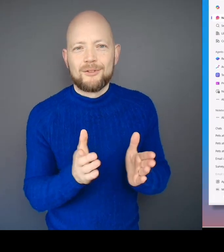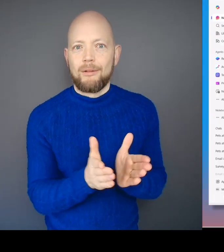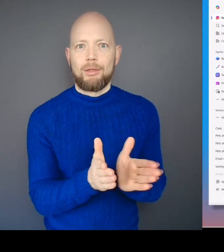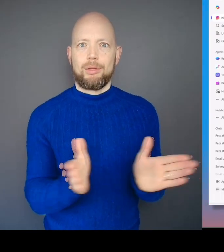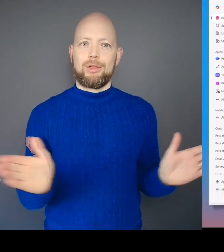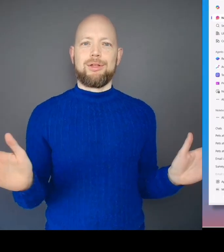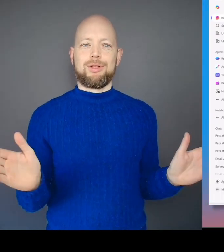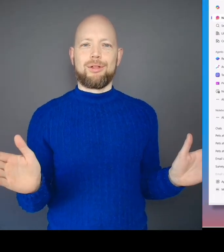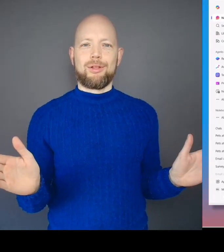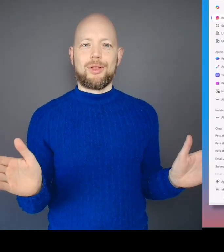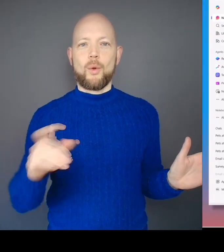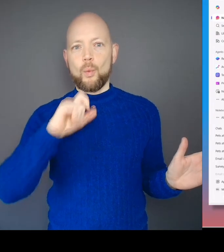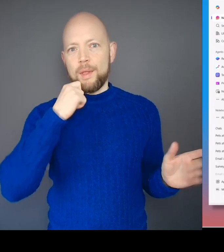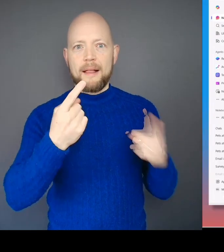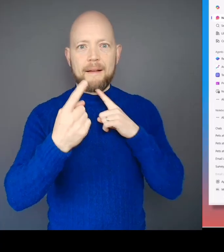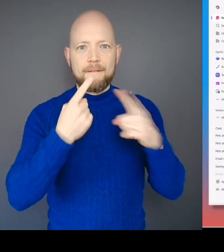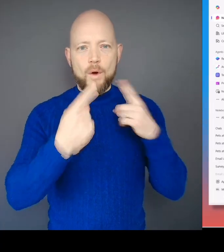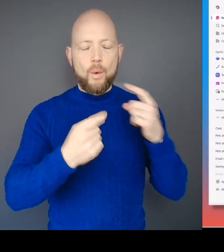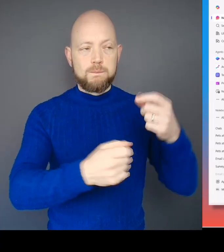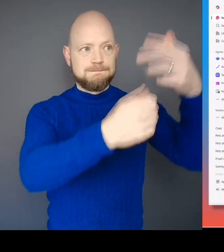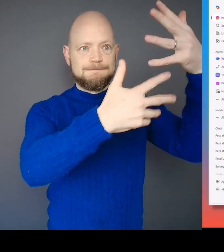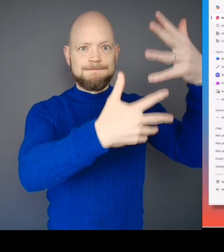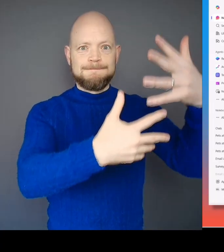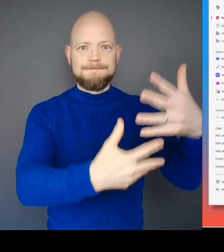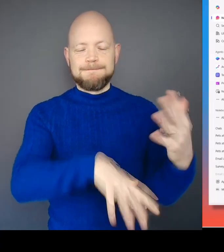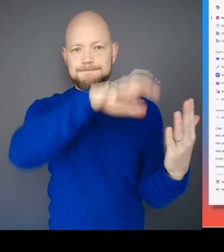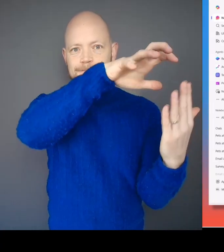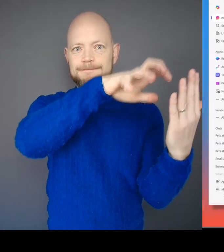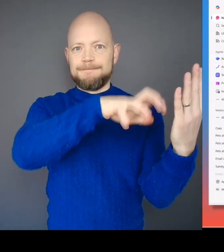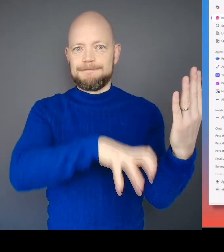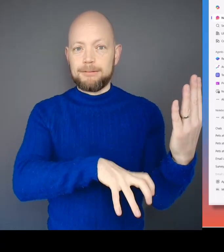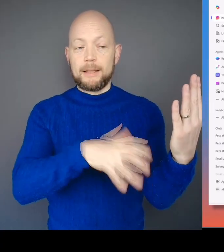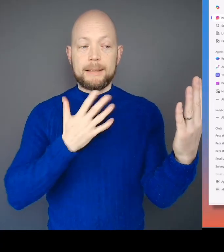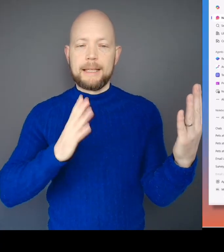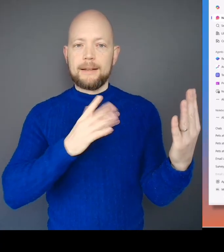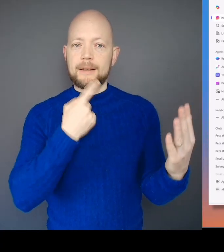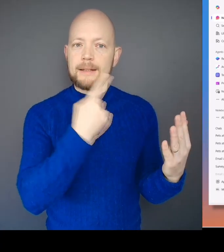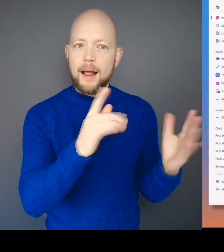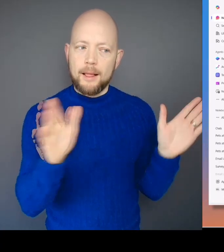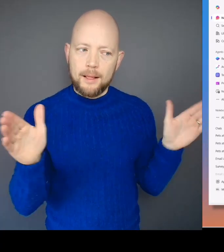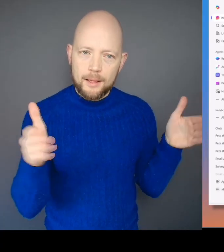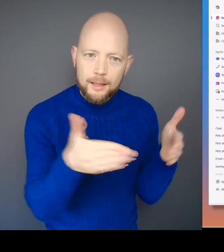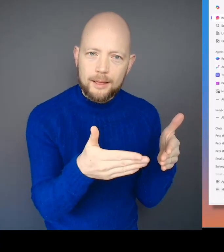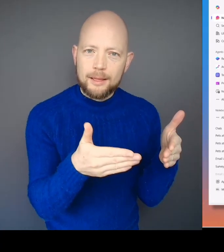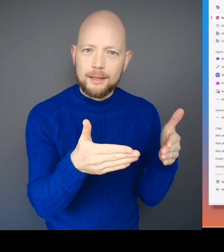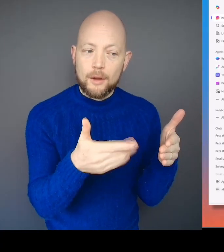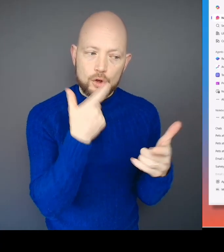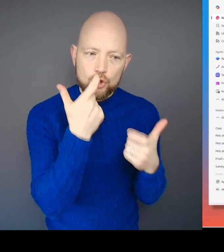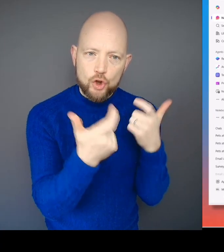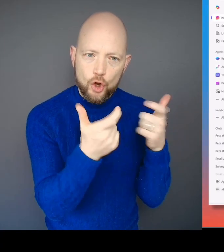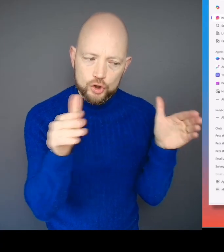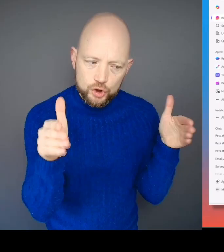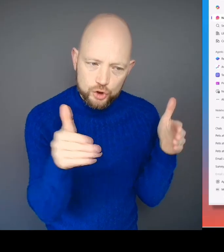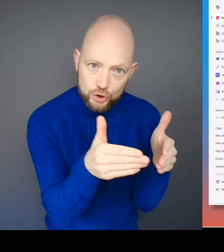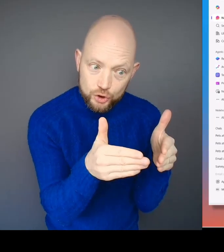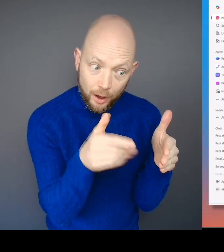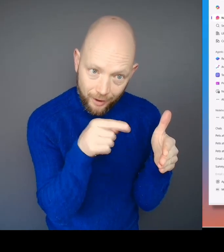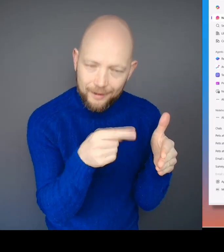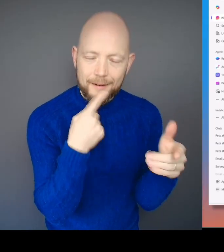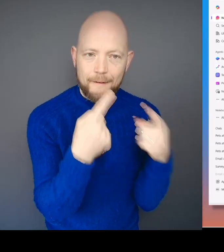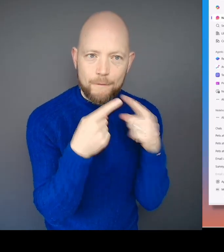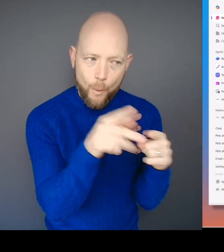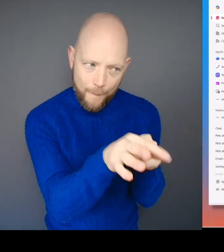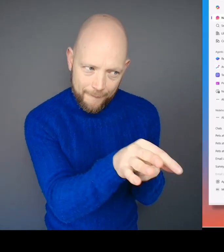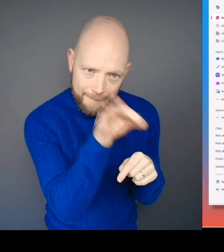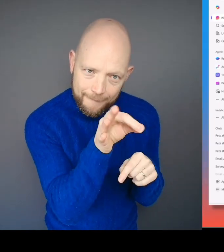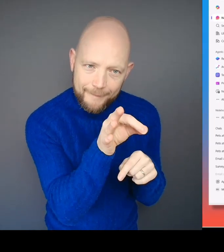too much. Like if we've got years and years worth of history or things going on, I can go in and point to specific things to give